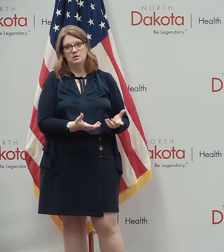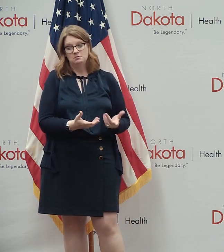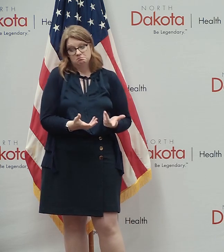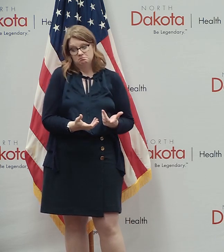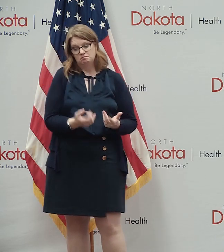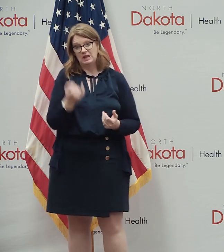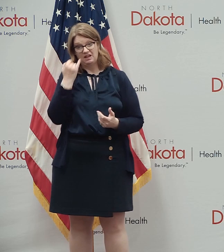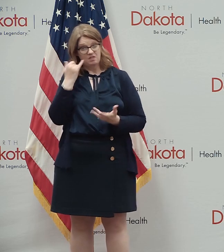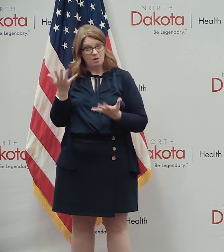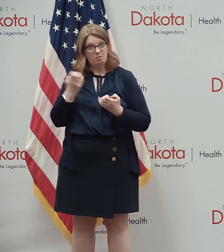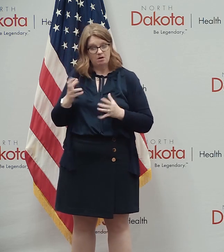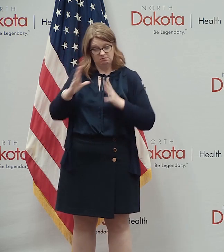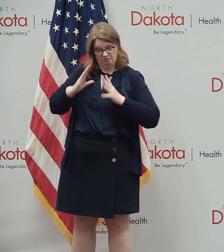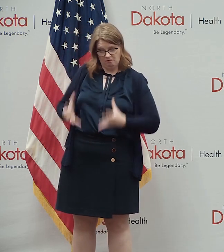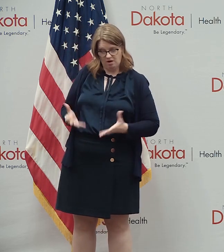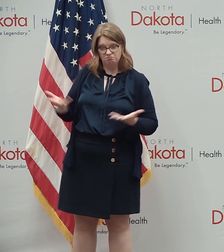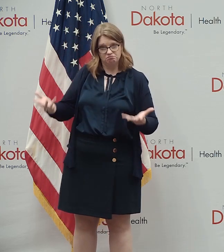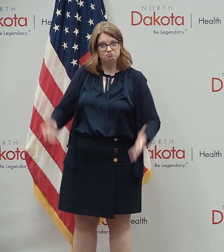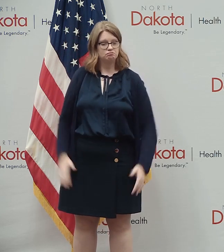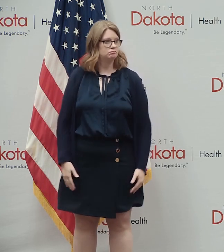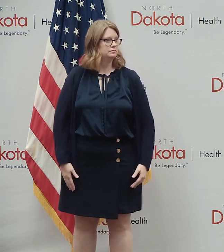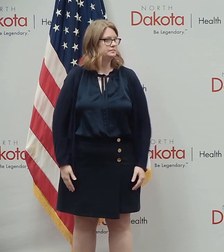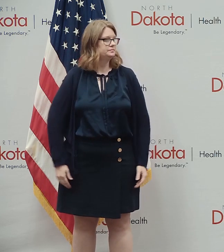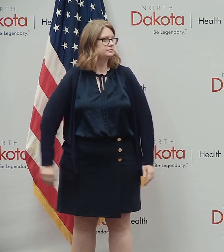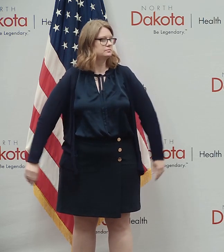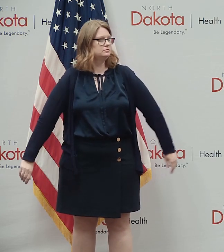the opportunity to do that.